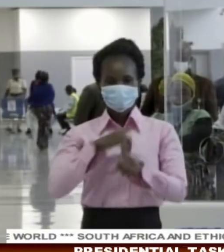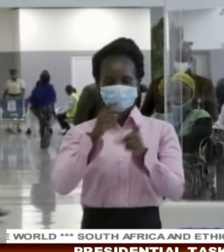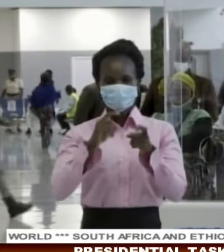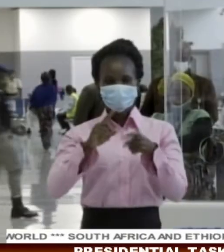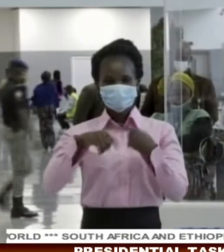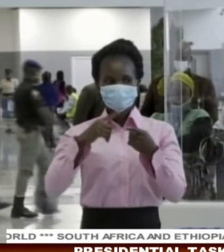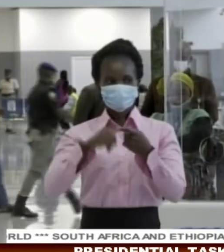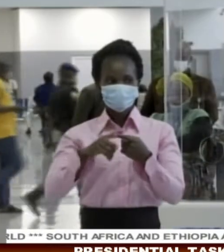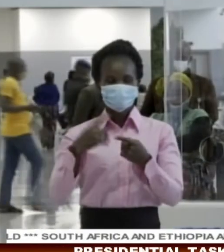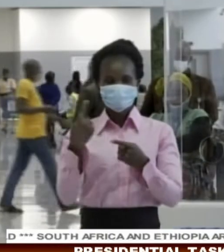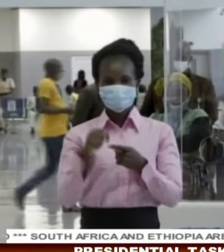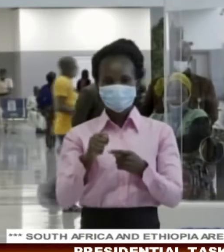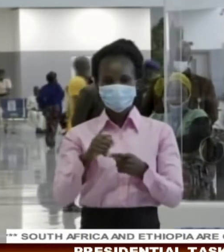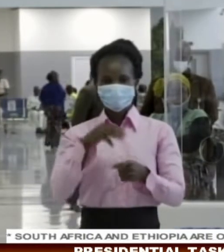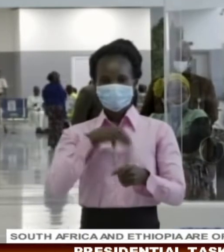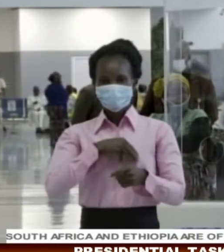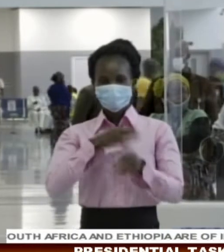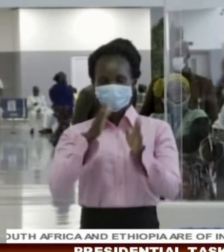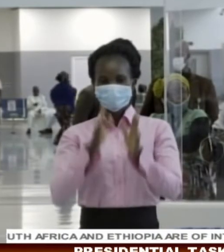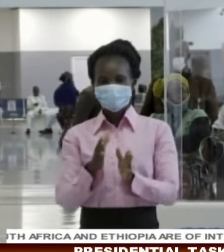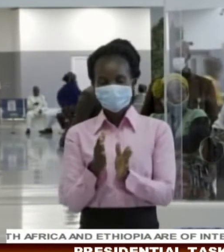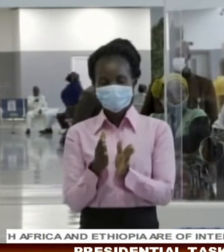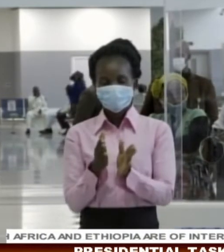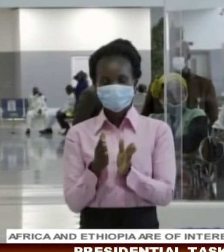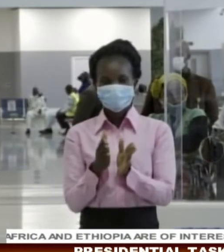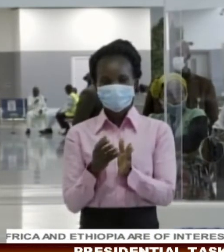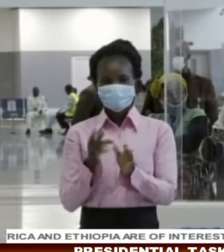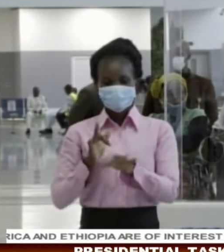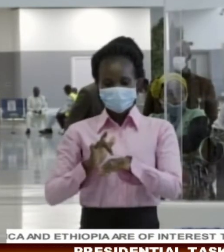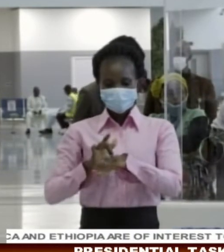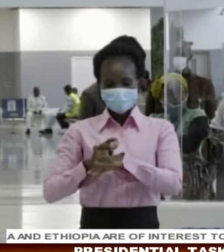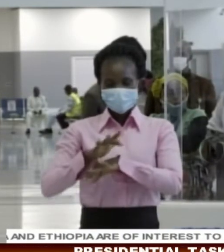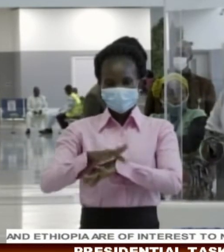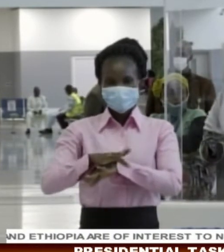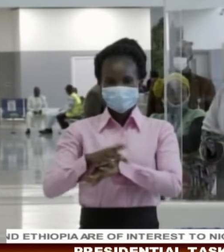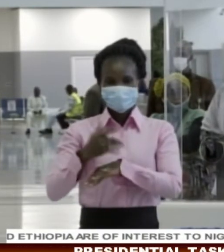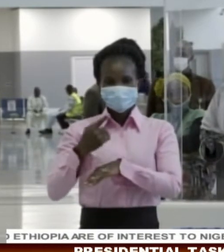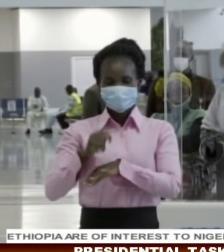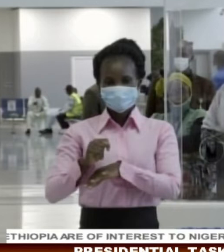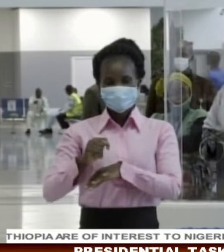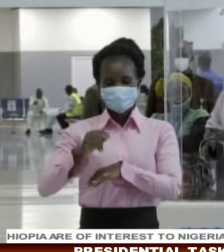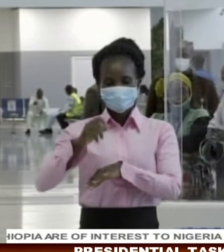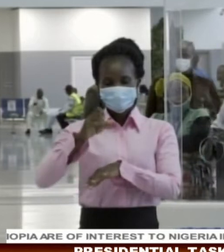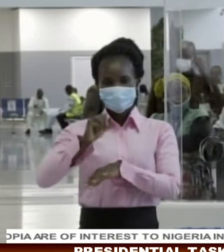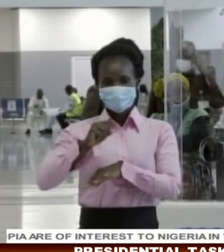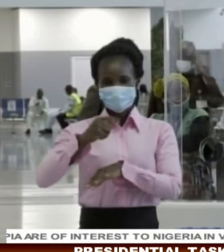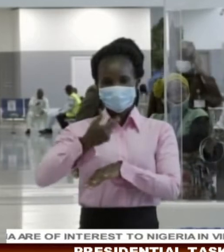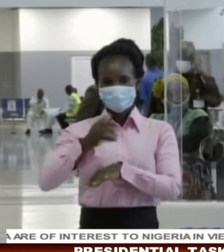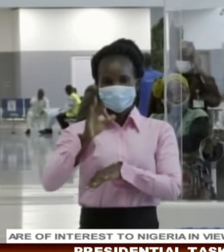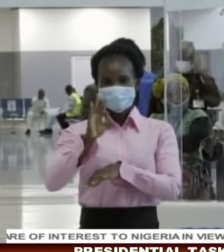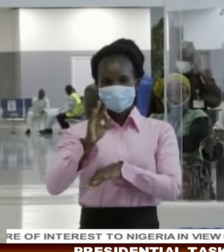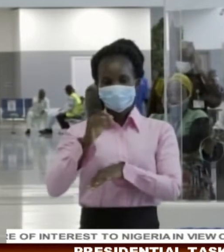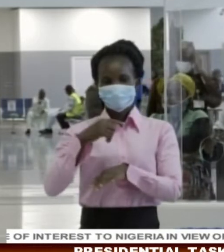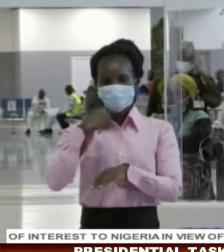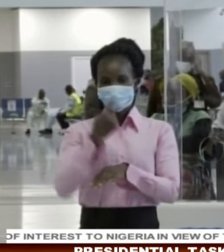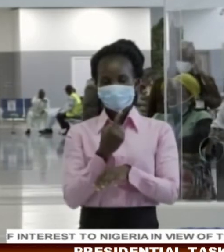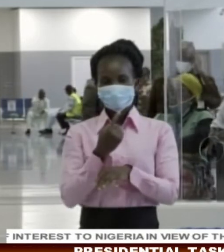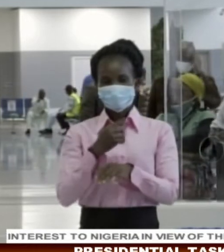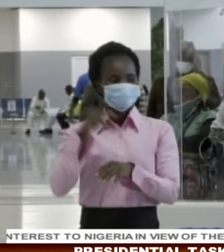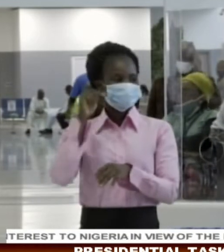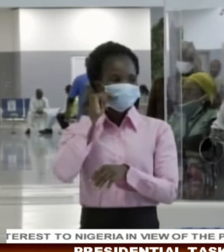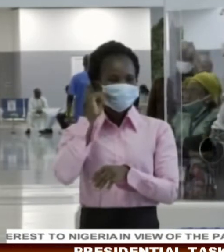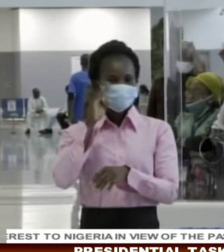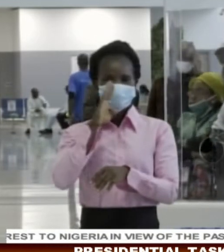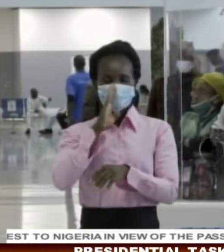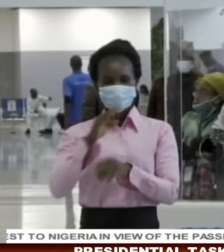to the Minister of Aviation. Earlier, the SGF made mention of Nigeria